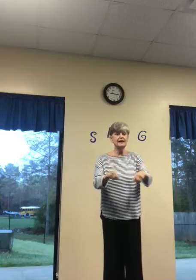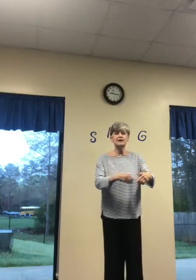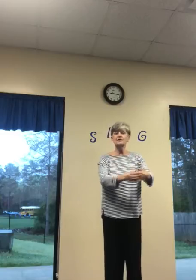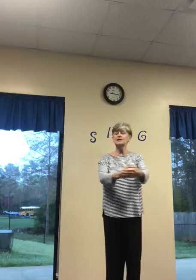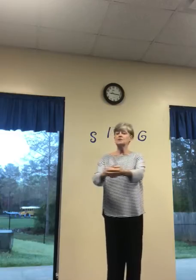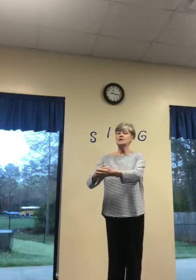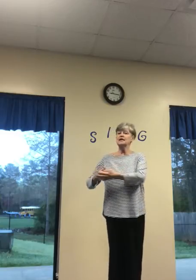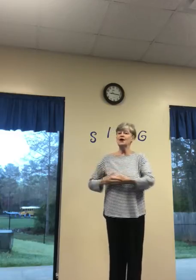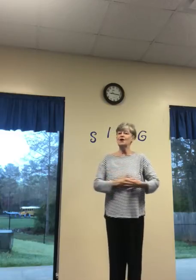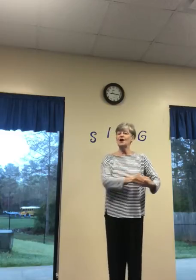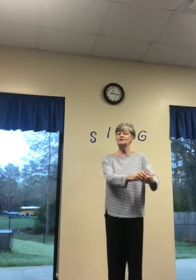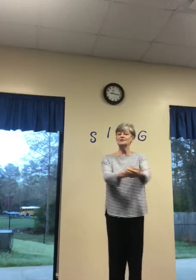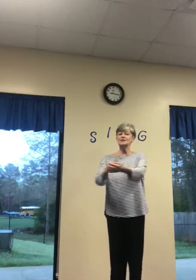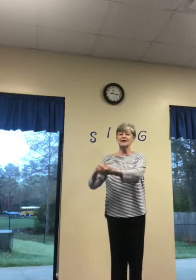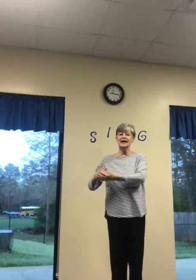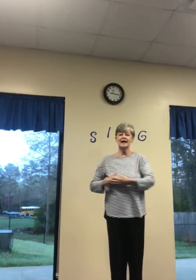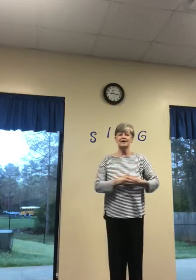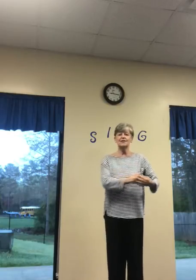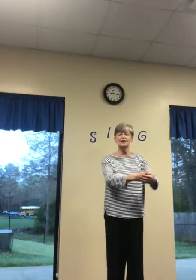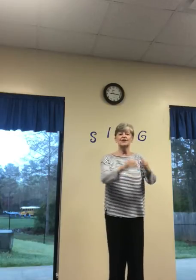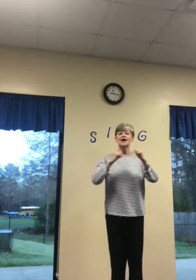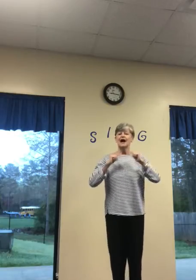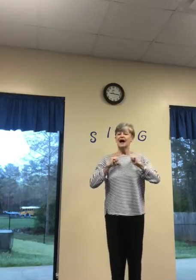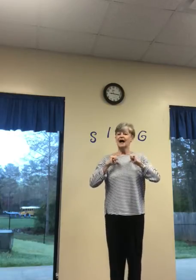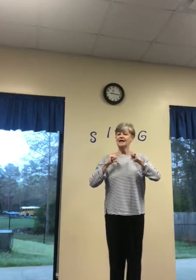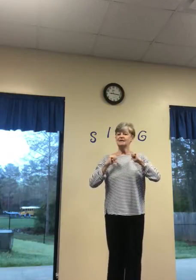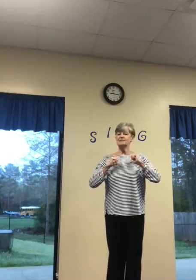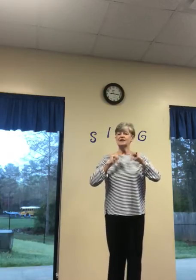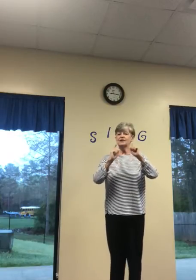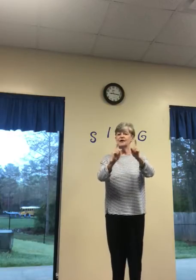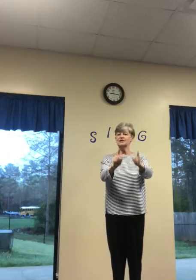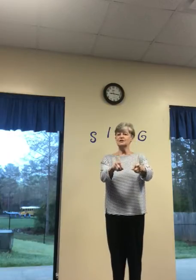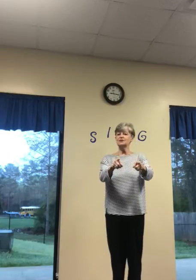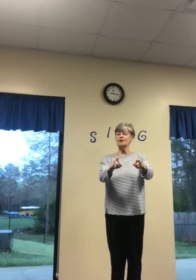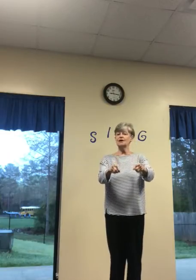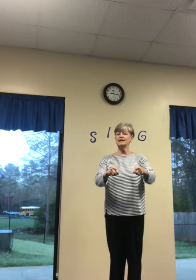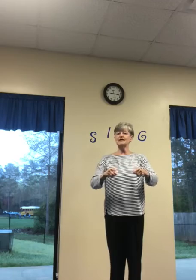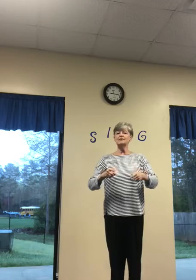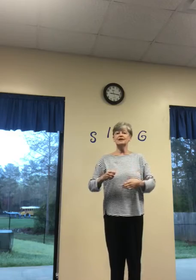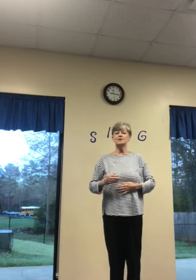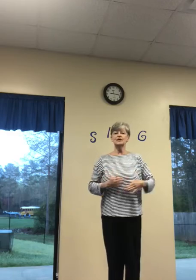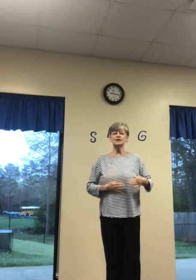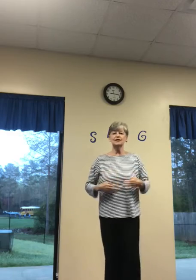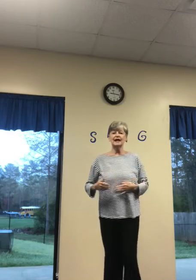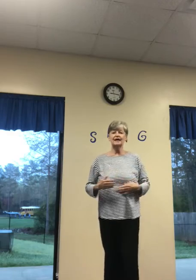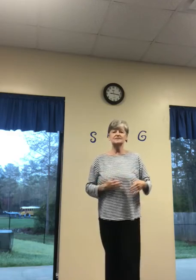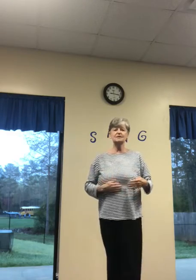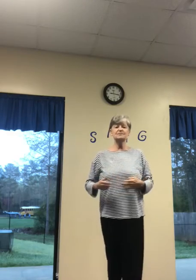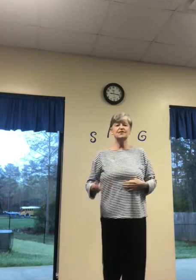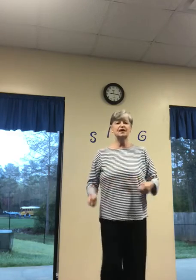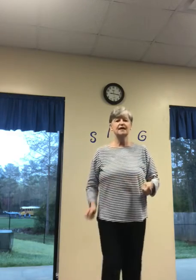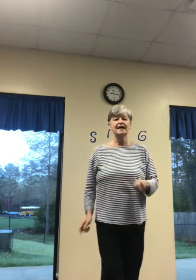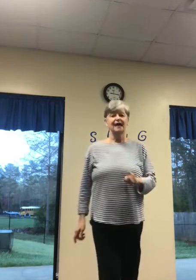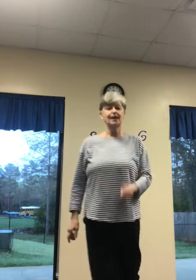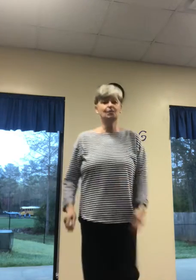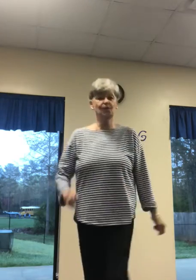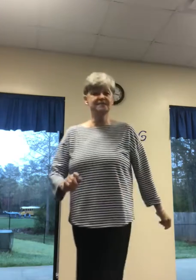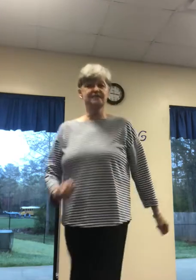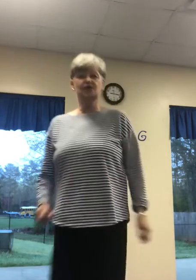here and we are all together. I am here and you are here and we're gonna have some fun. Hello boys and